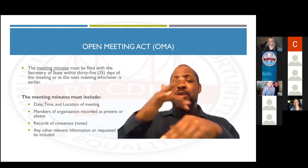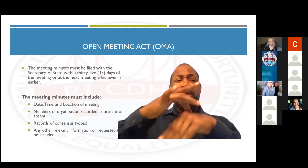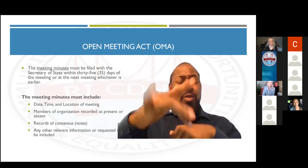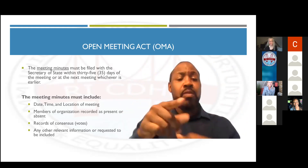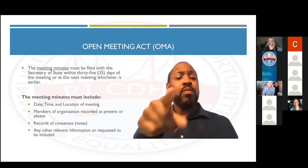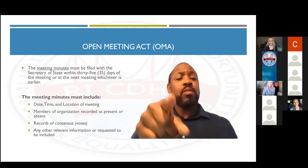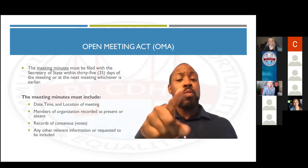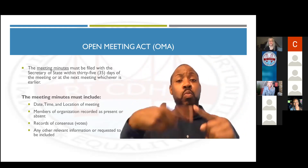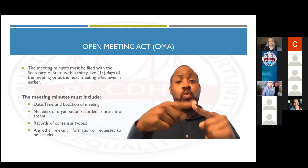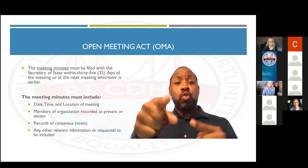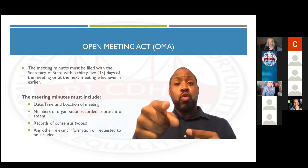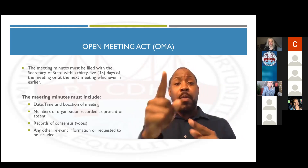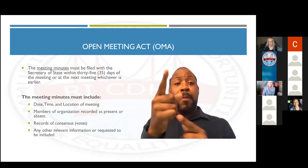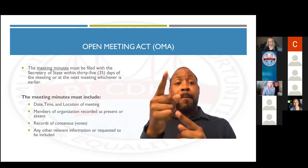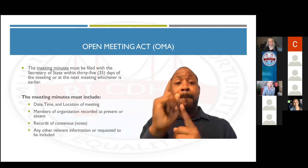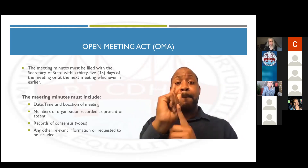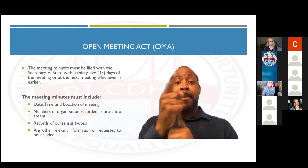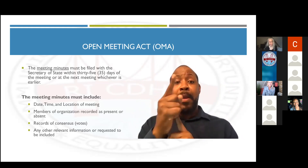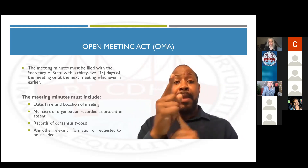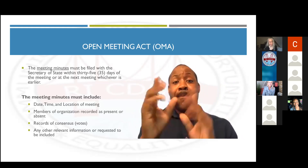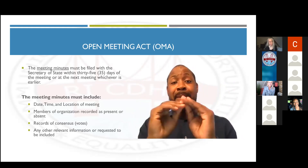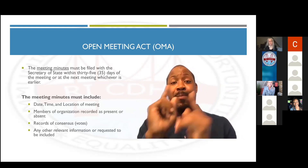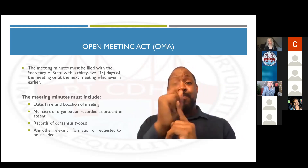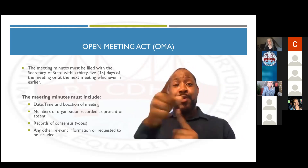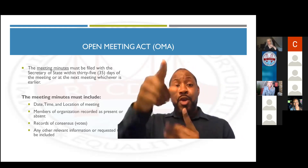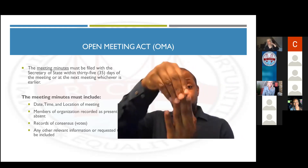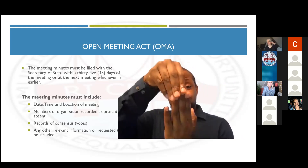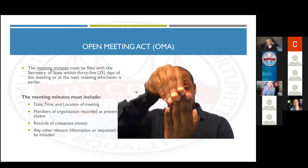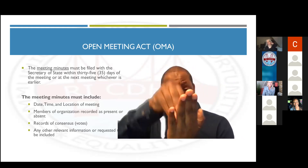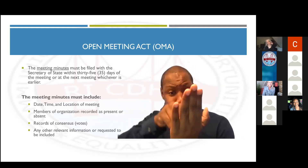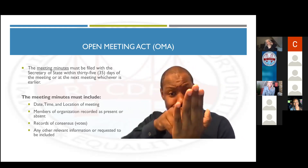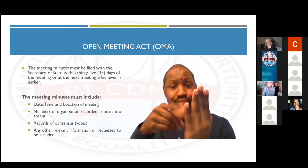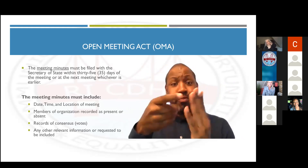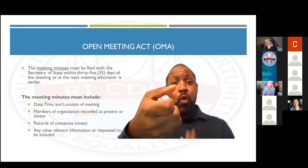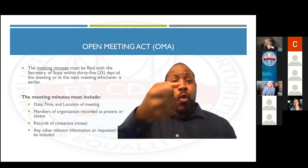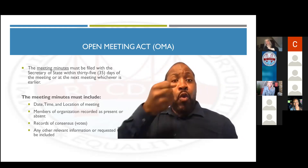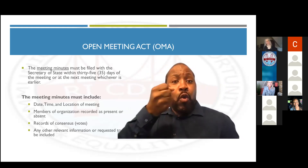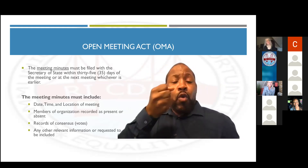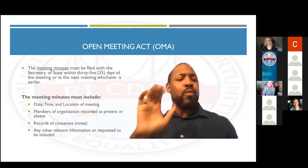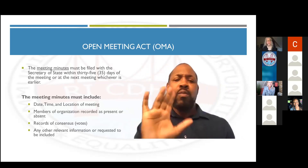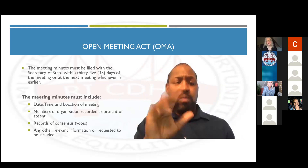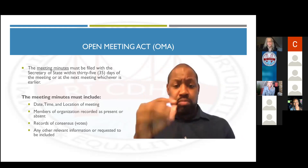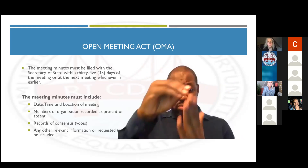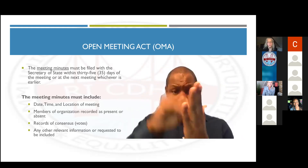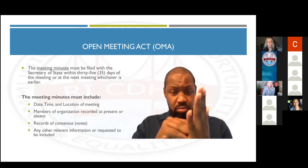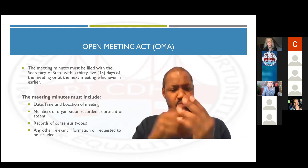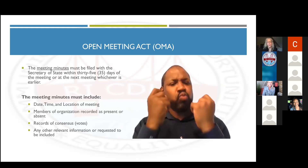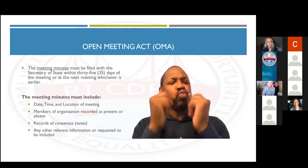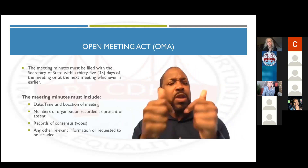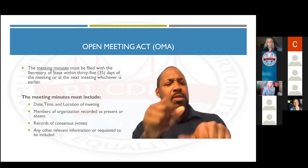meeting or at the next meeting, whichever is the earlier. So the minutes of your meeting, after you meet, you cannot hold